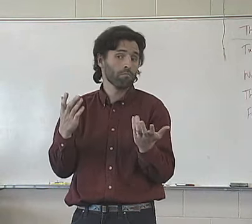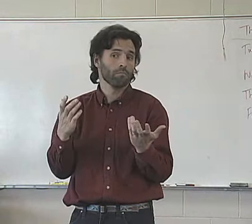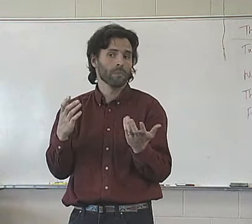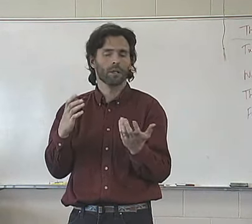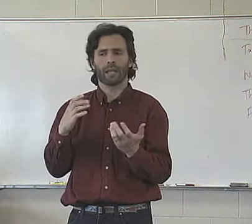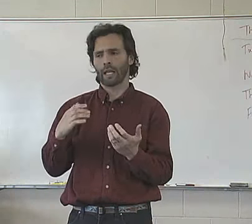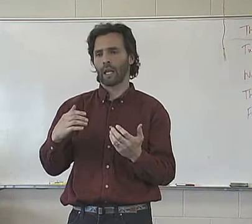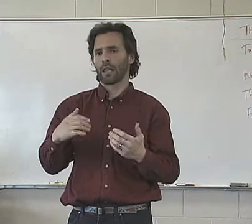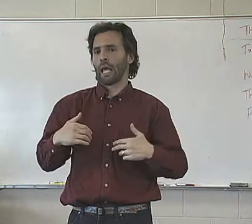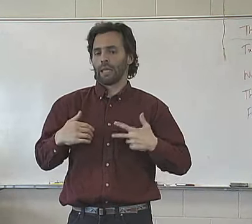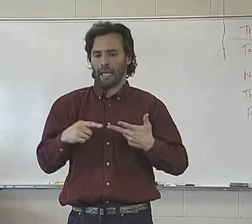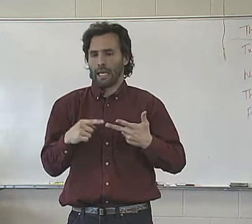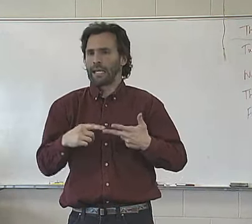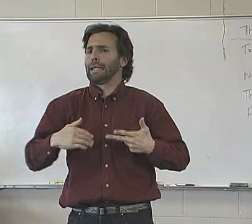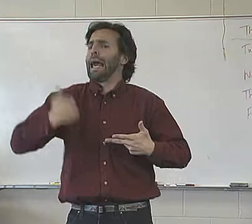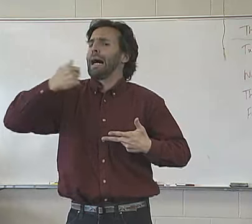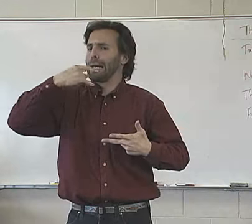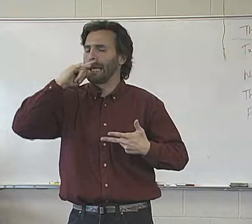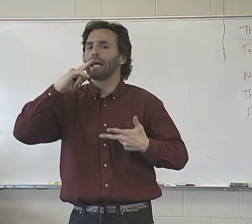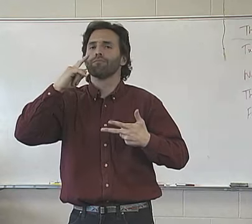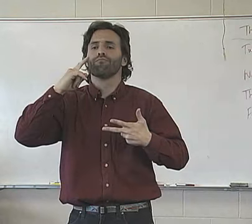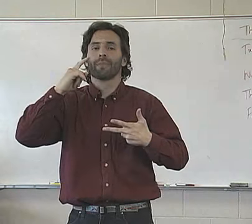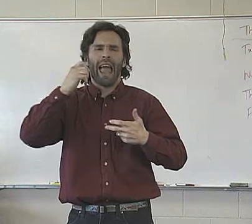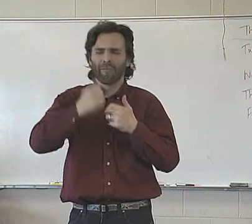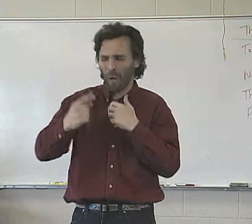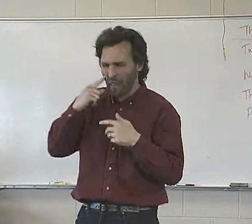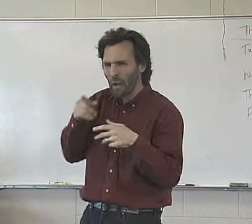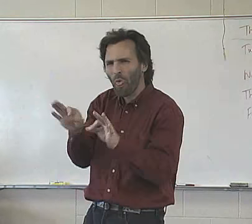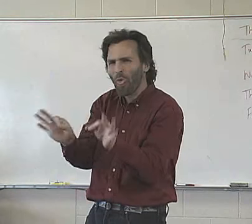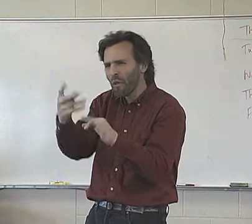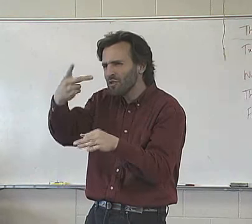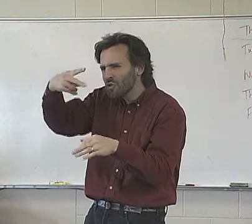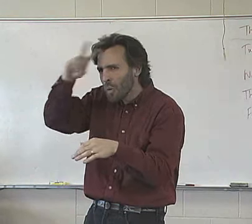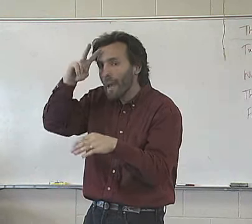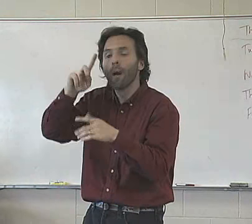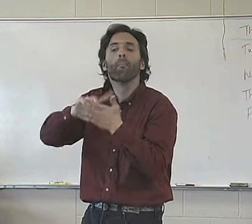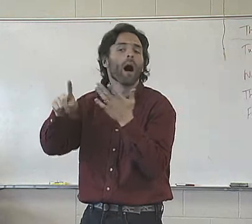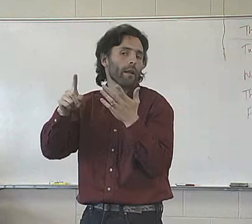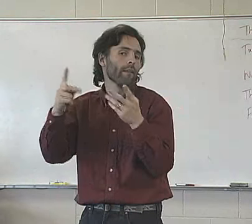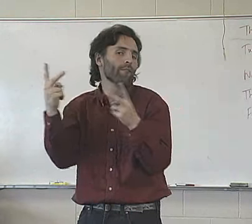youngest kid. Everybody thinks he's stupid, and he turns out to figure it out.